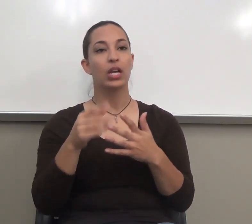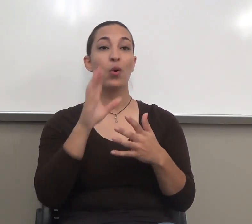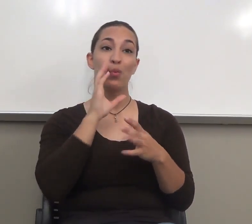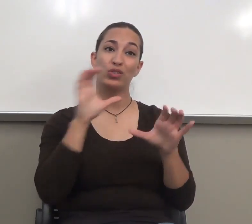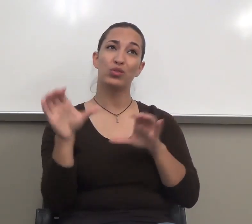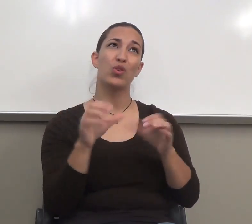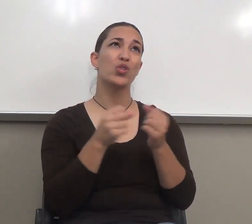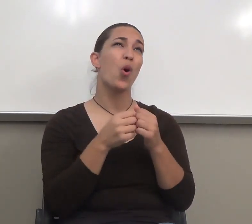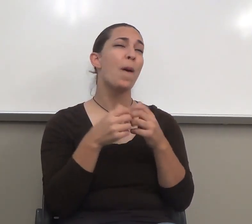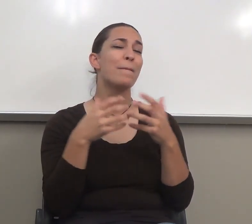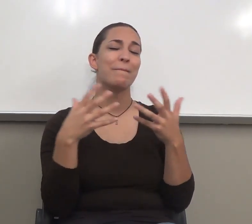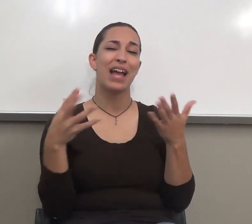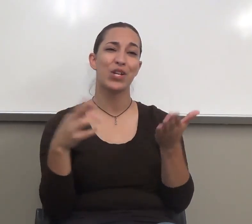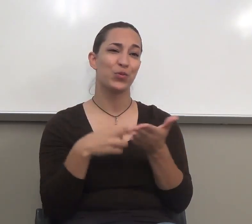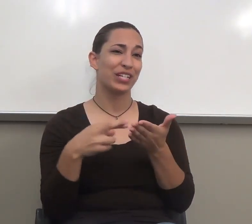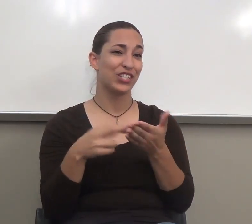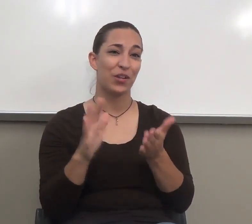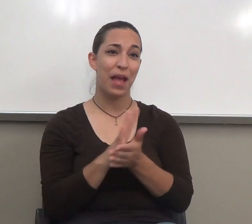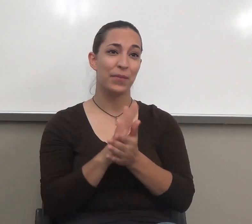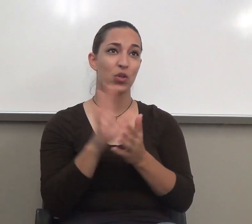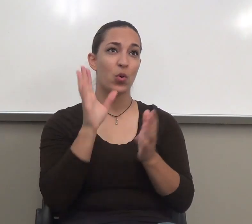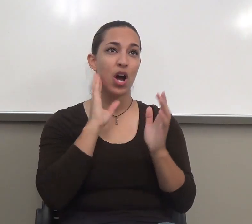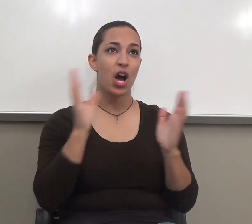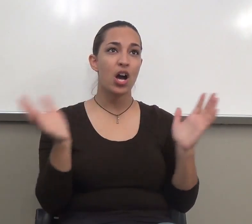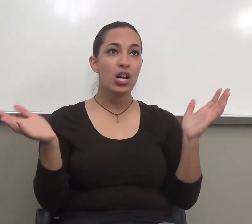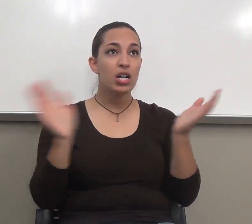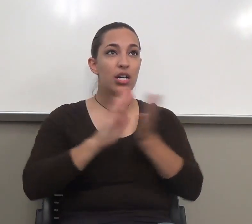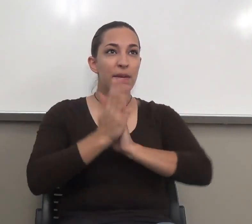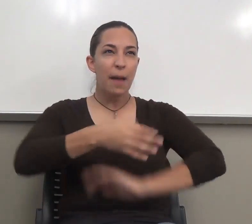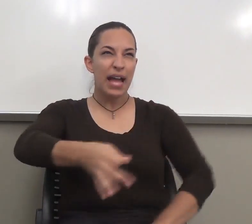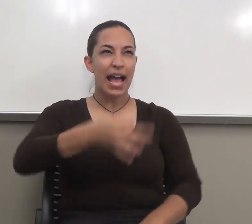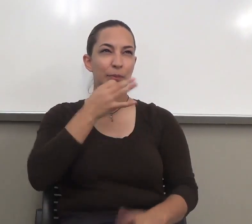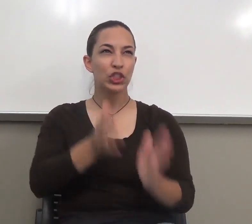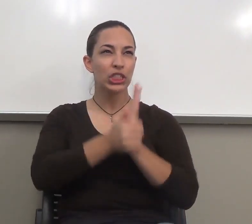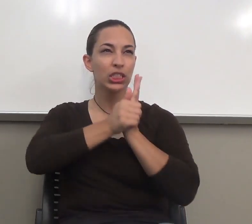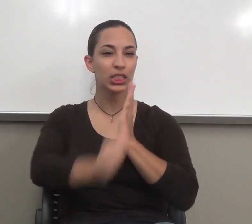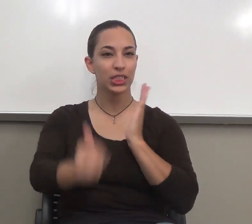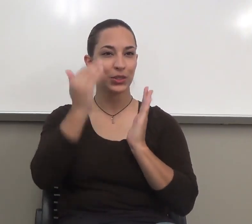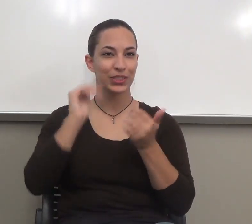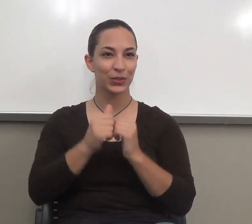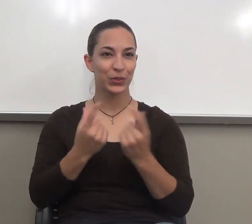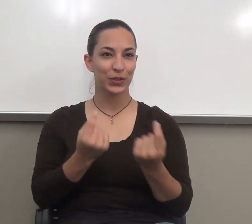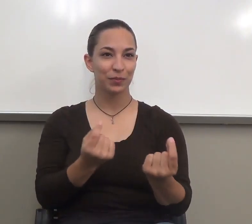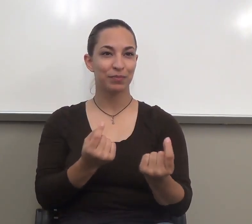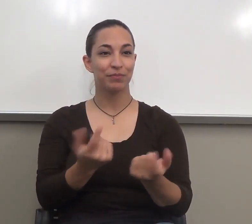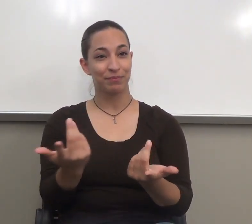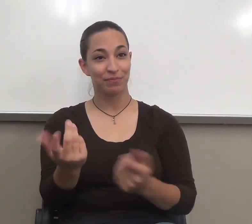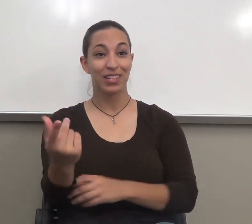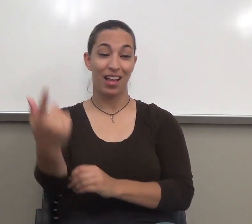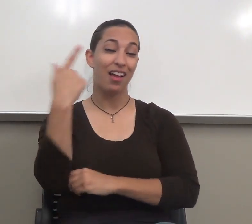research papers that you're going to be expert at them. But at the end of this class, I have basically what is